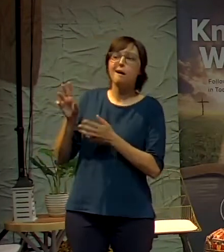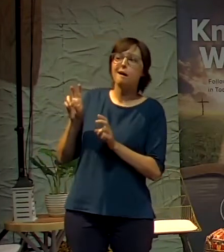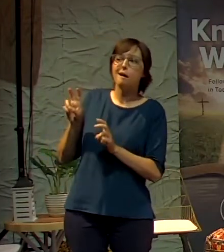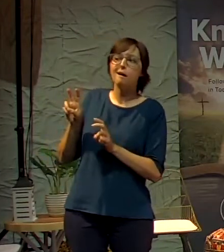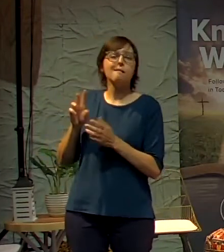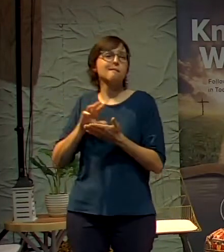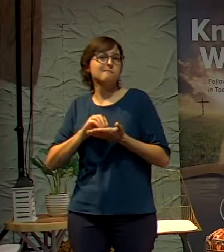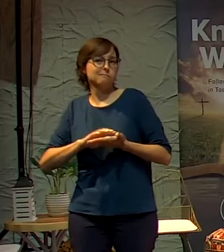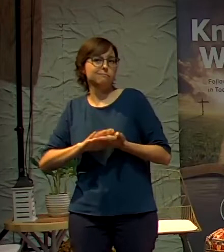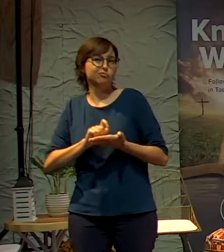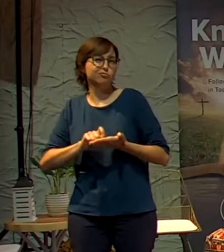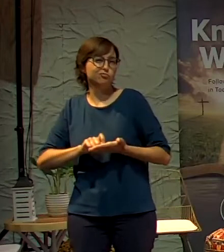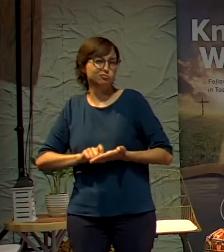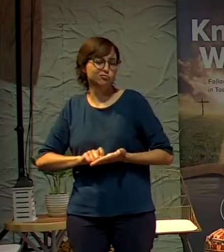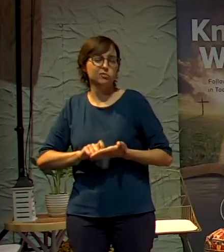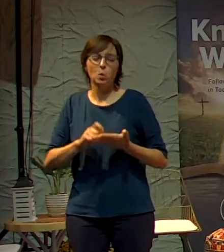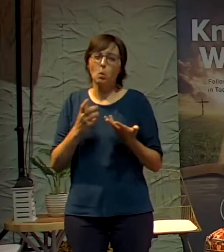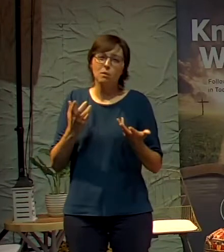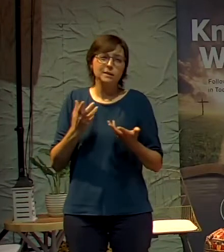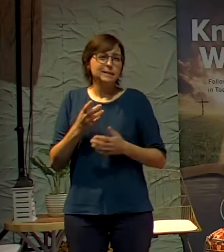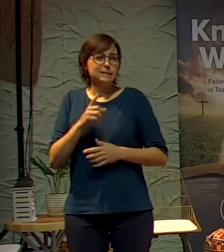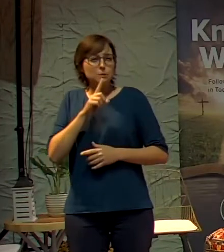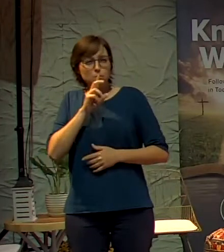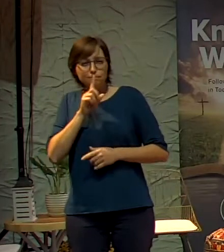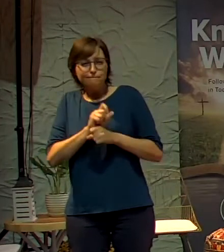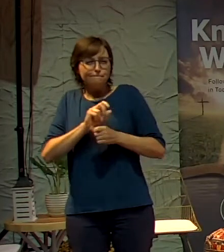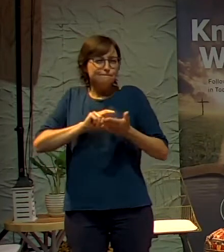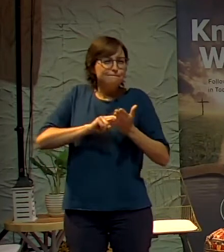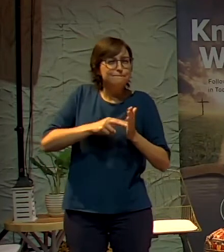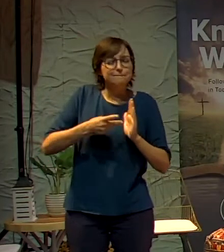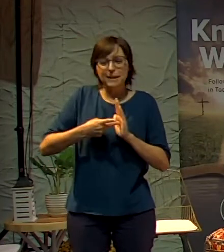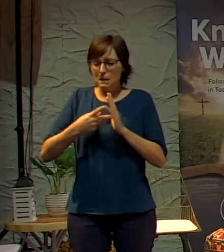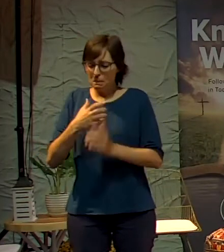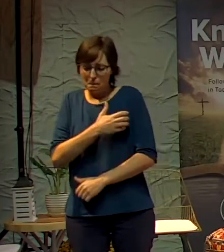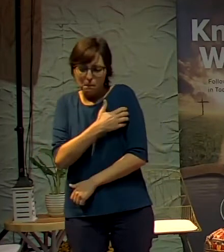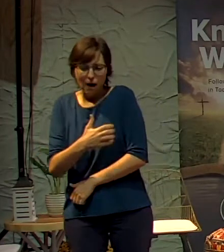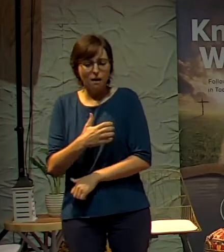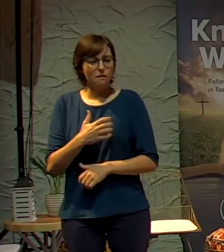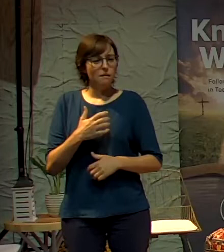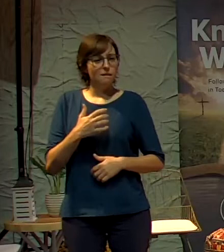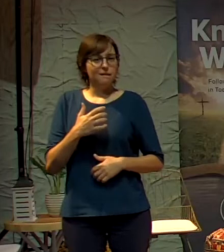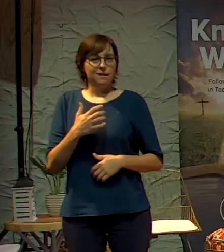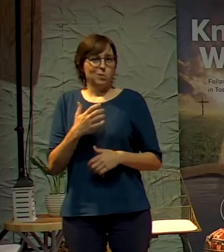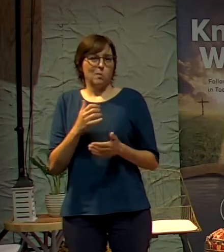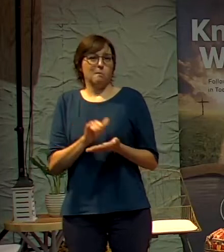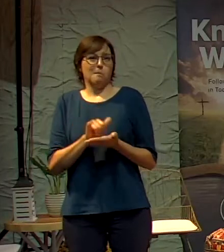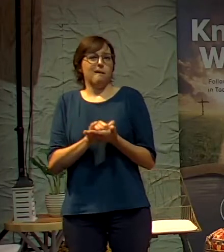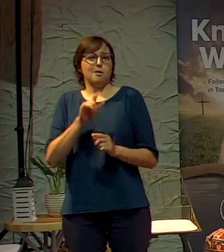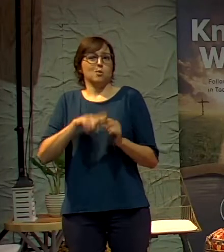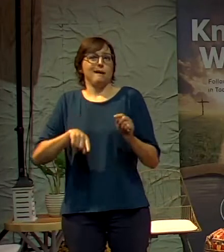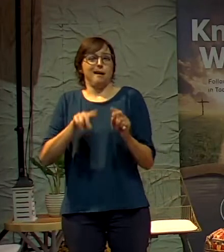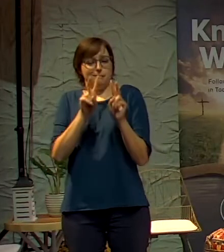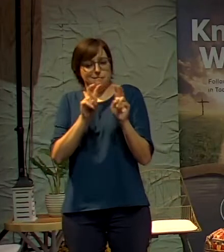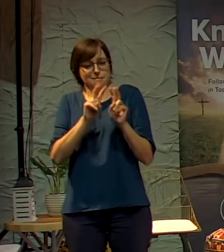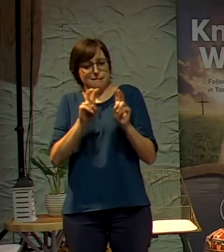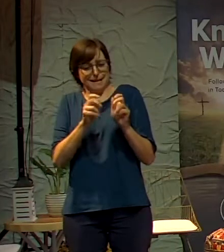and it's so packed with meaning and power that it's impossible to unpack every